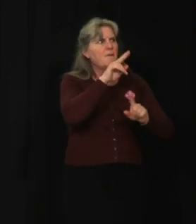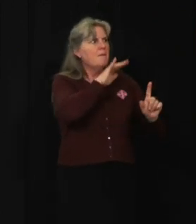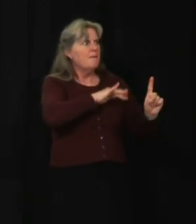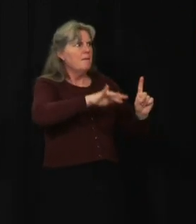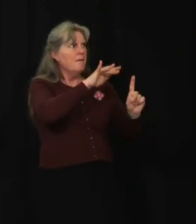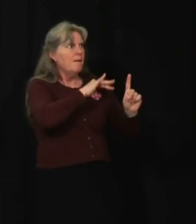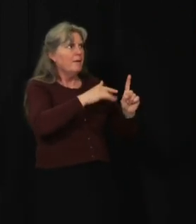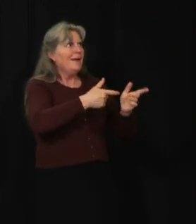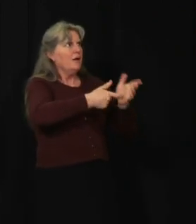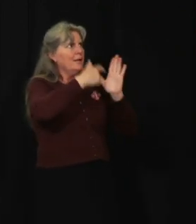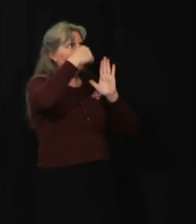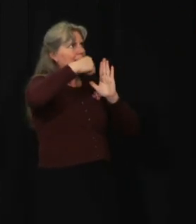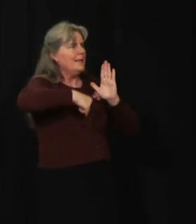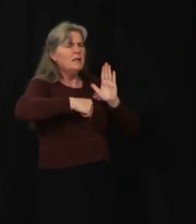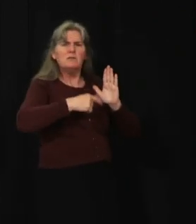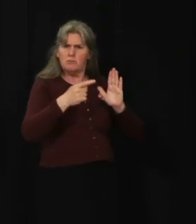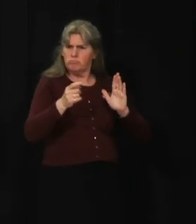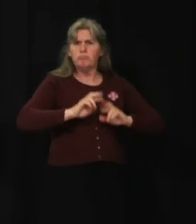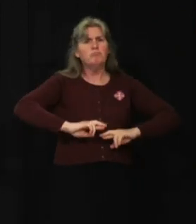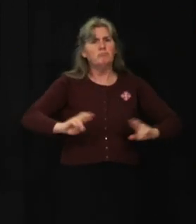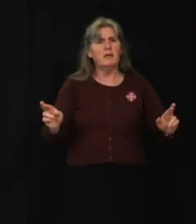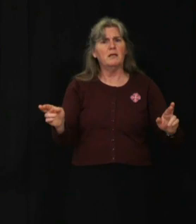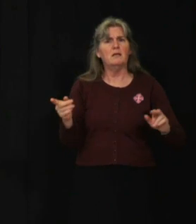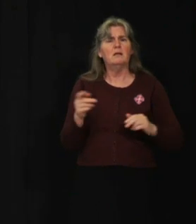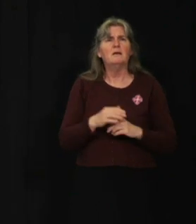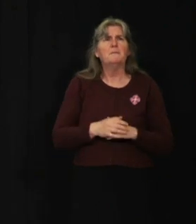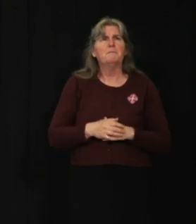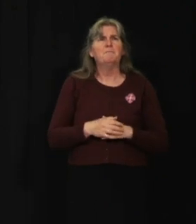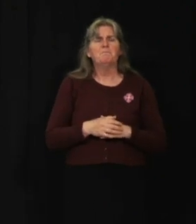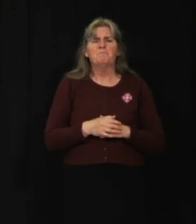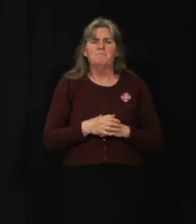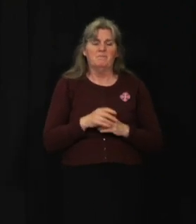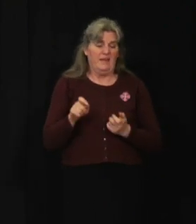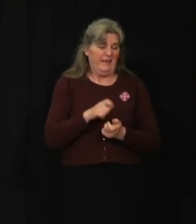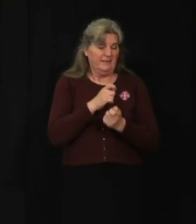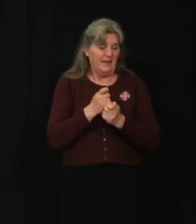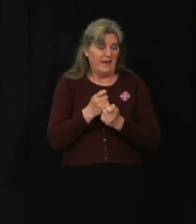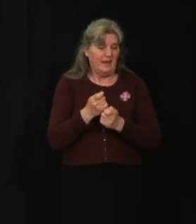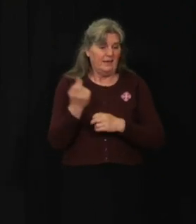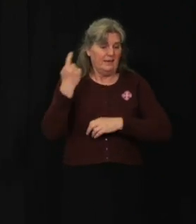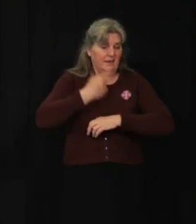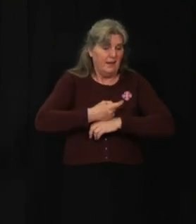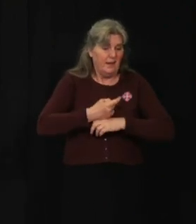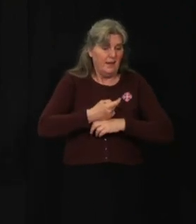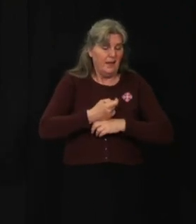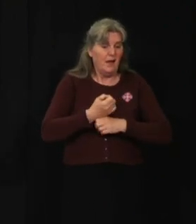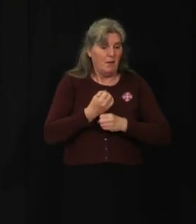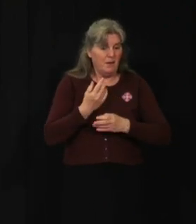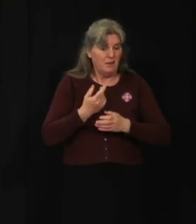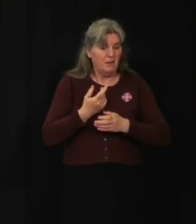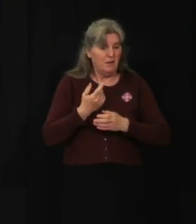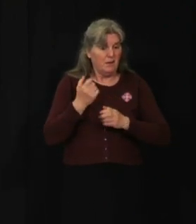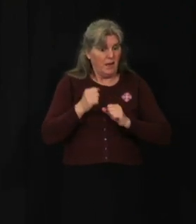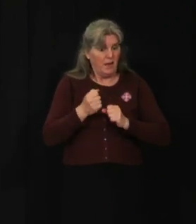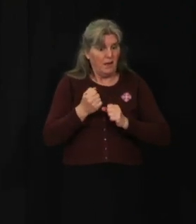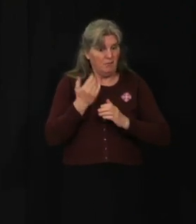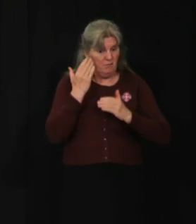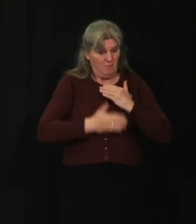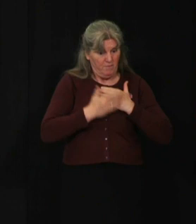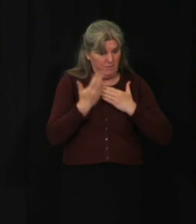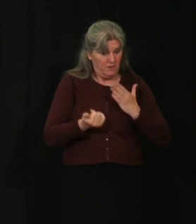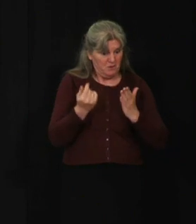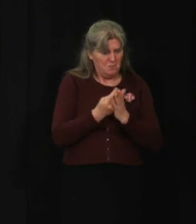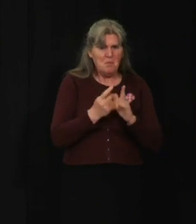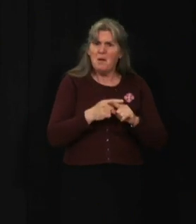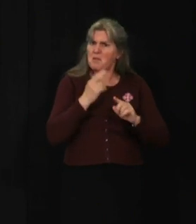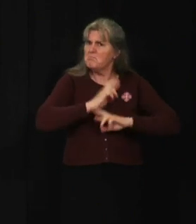So I think we're well suited. We won't know how quickly until we start that process, though. So we believe we're well